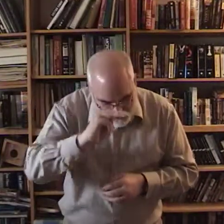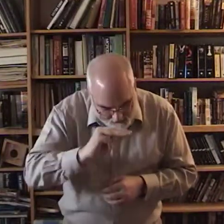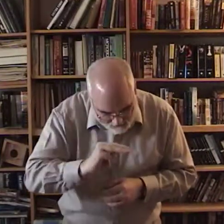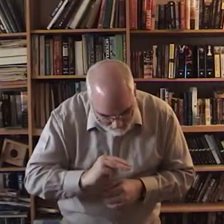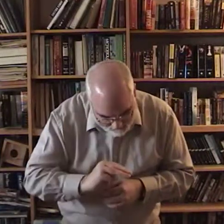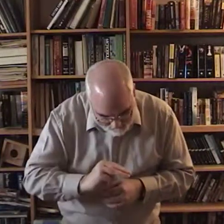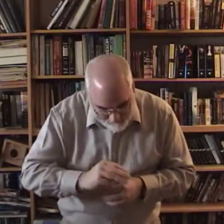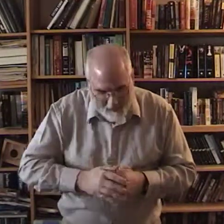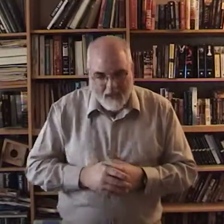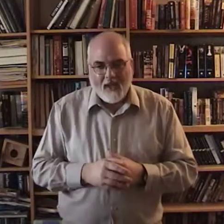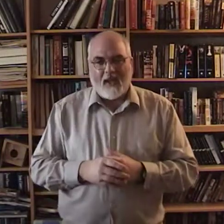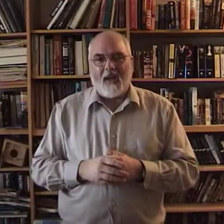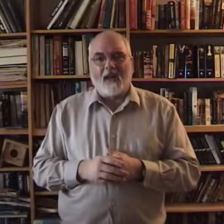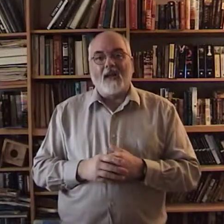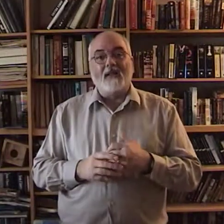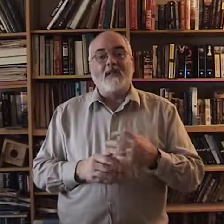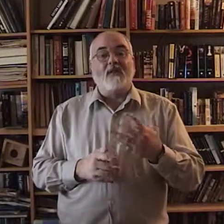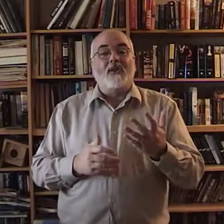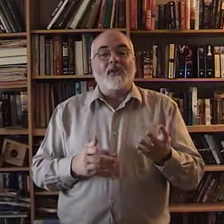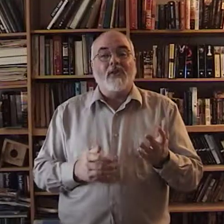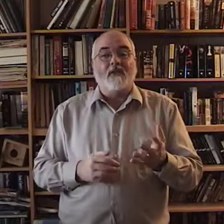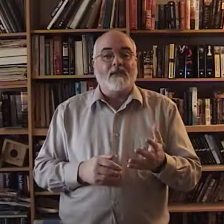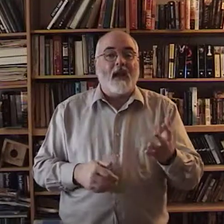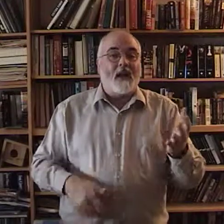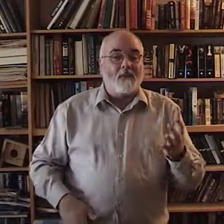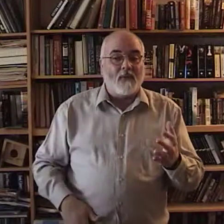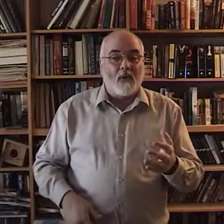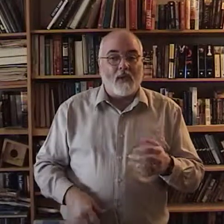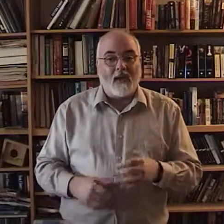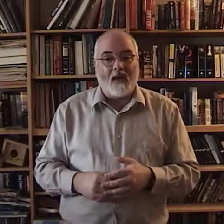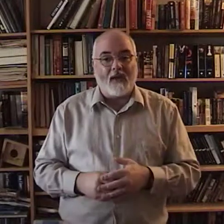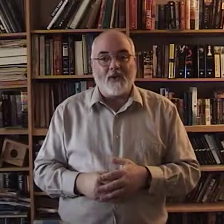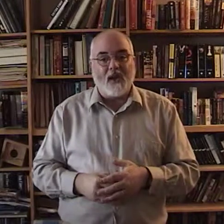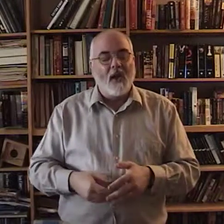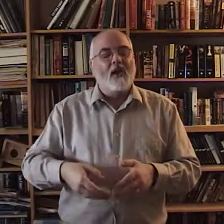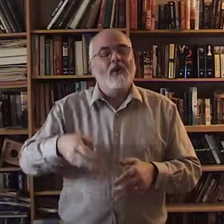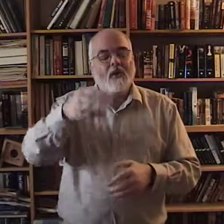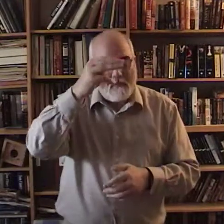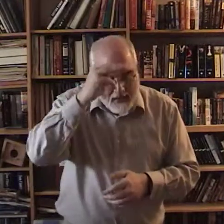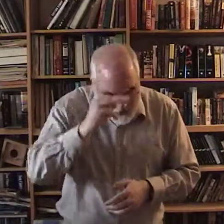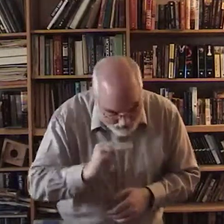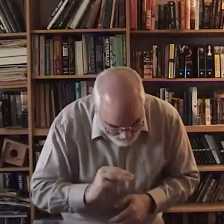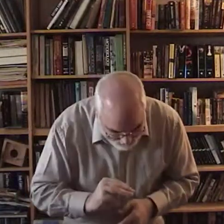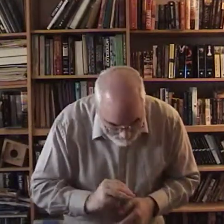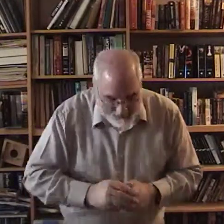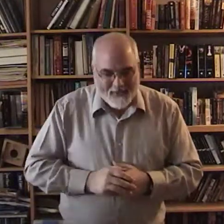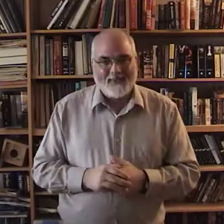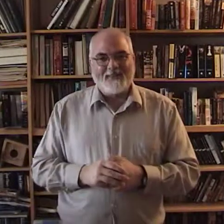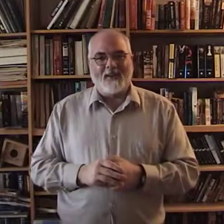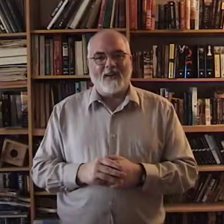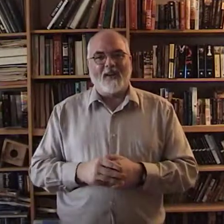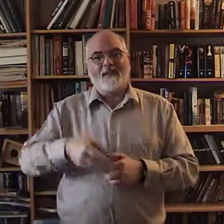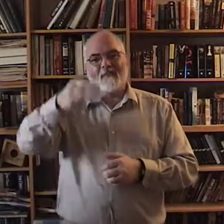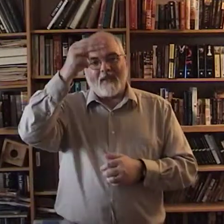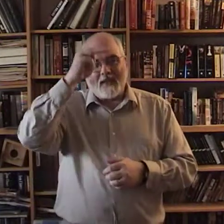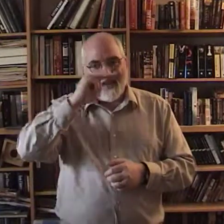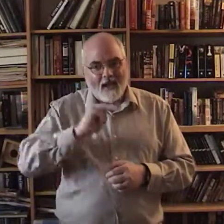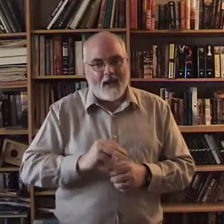majesty. Consider yourself standing before the king and you say, "Your majesty." All right? It's kind of got